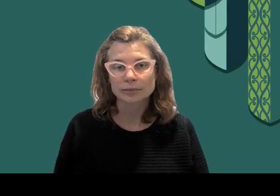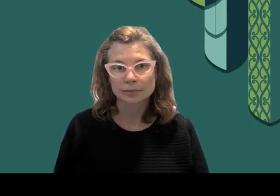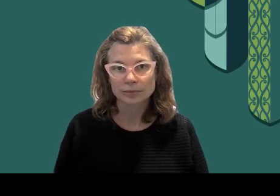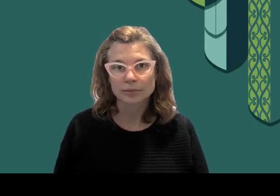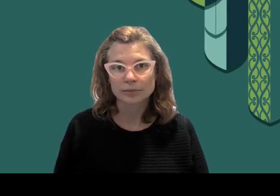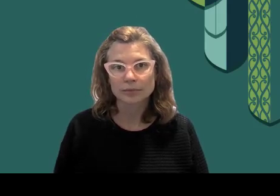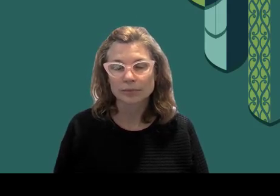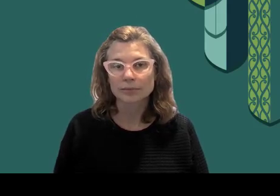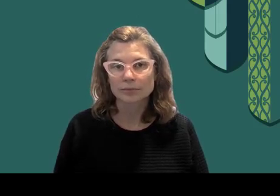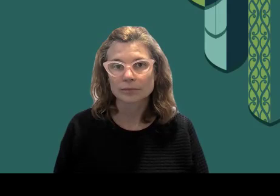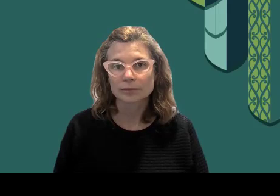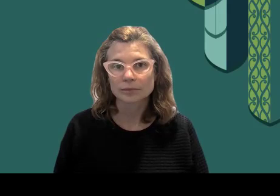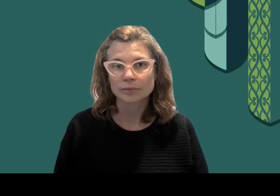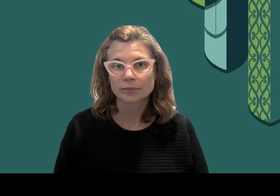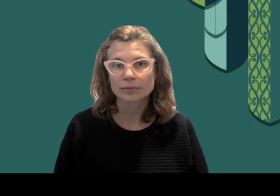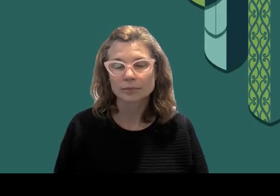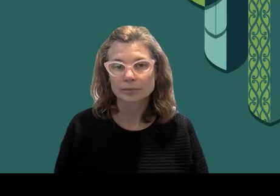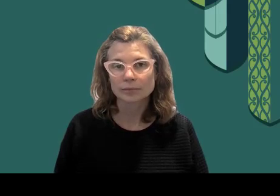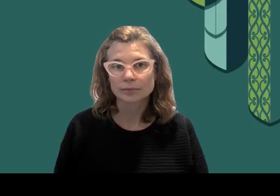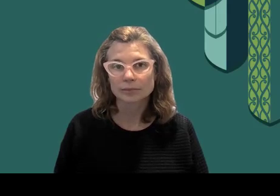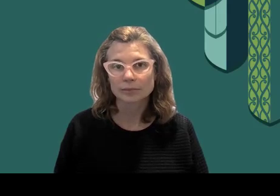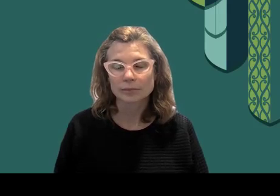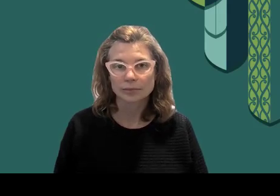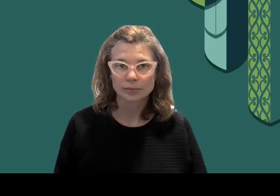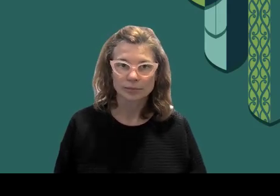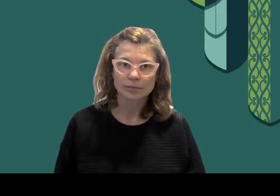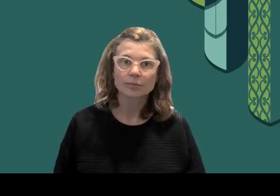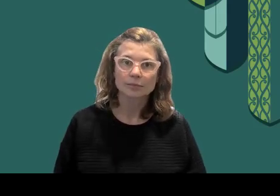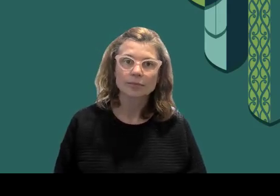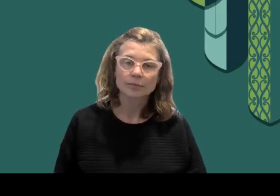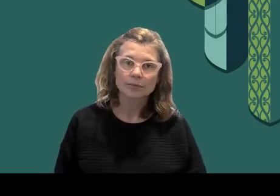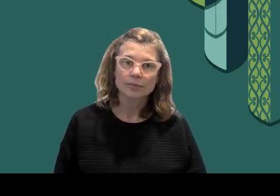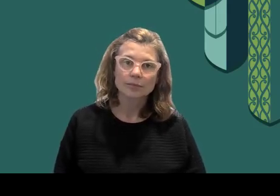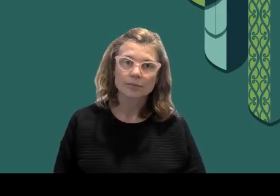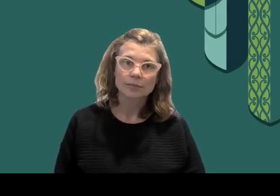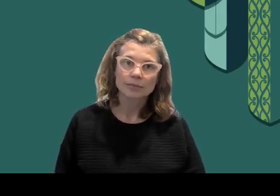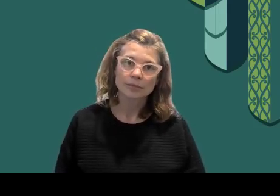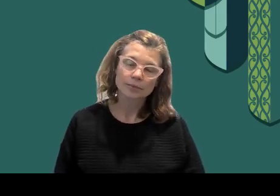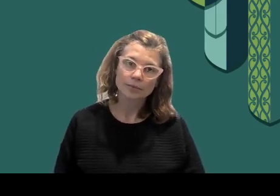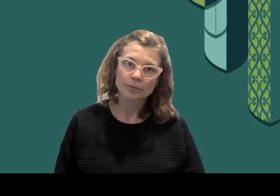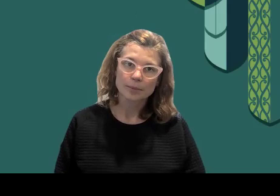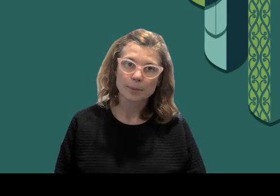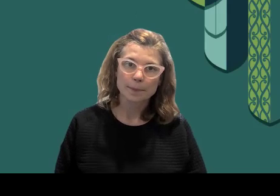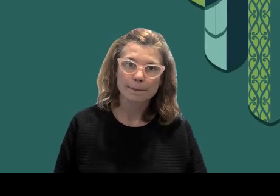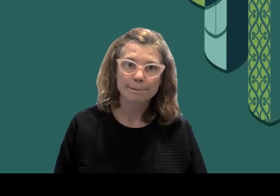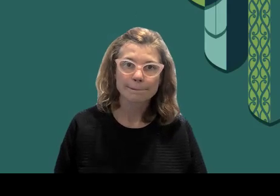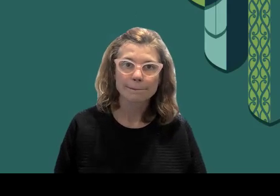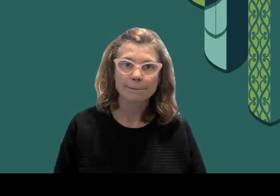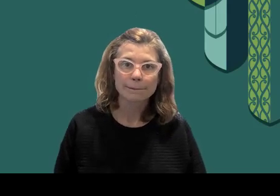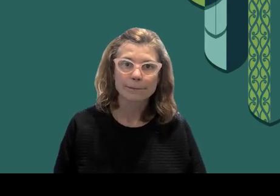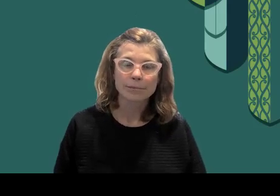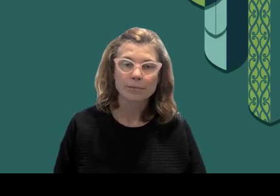let's have another one. Let's have another solution. And you don't stop until you get 6. And unless somebody's close to